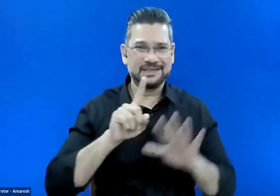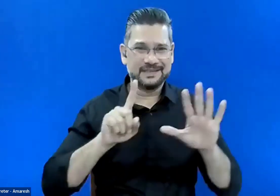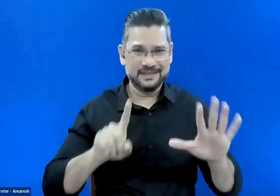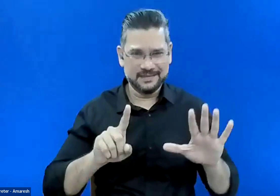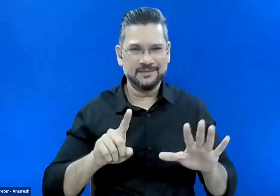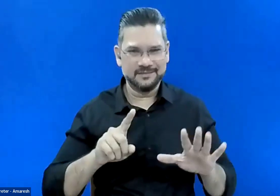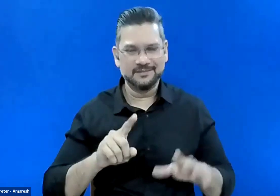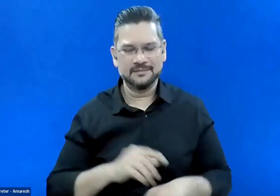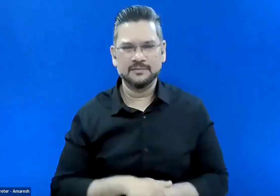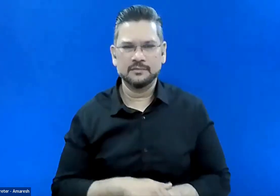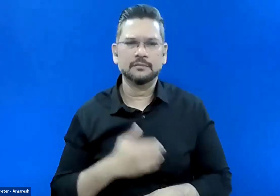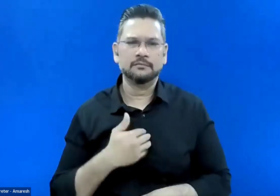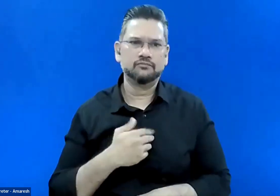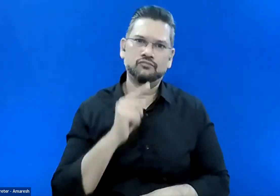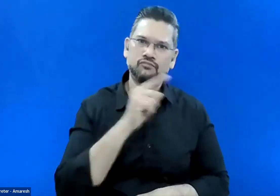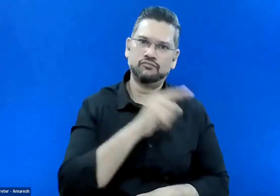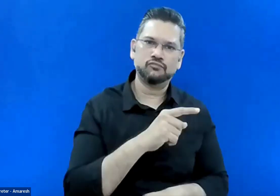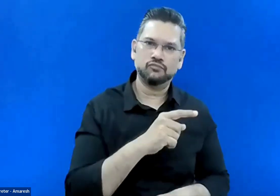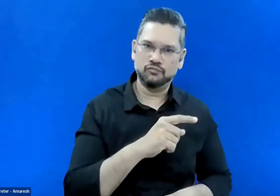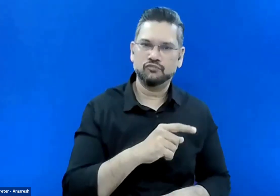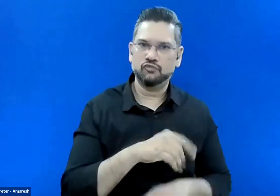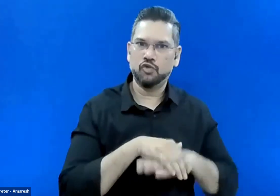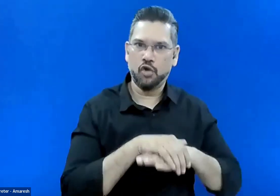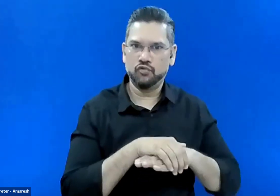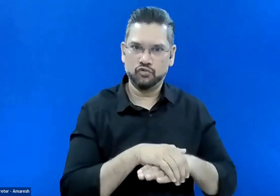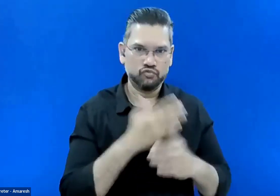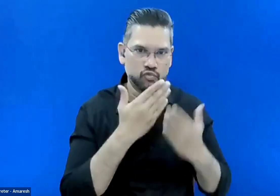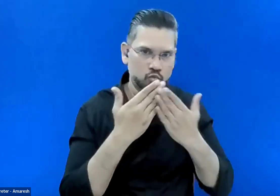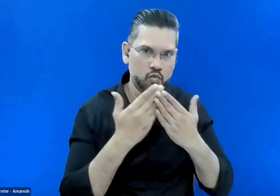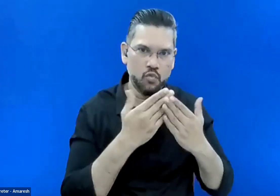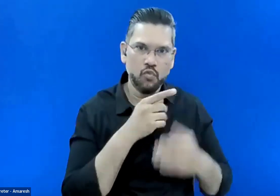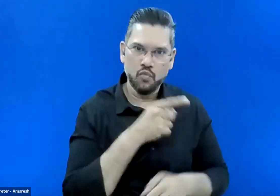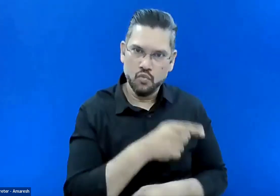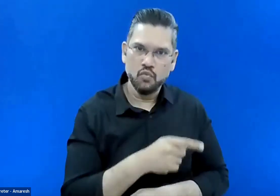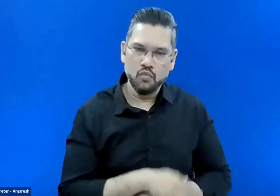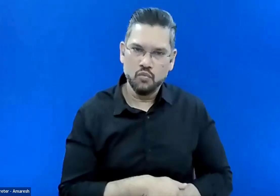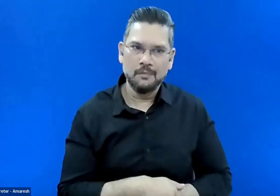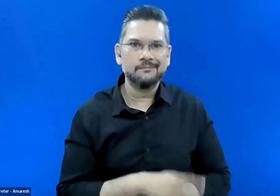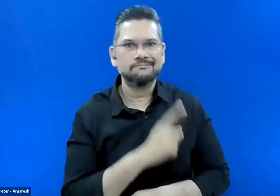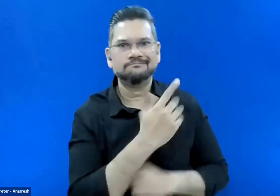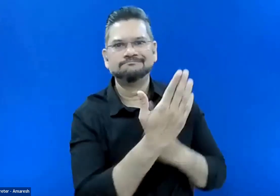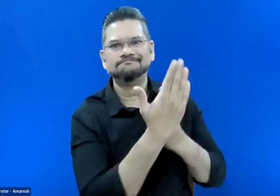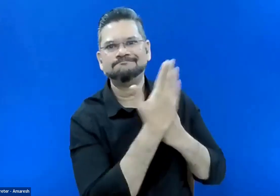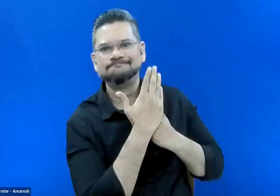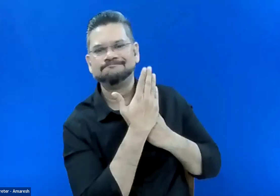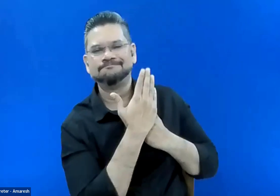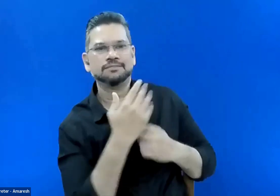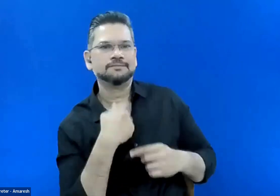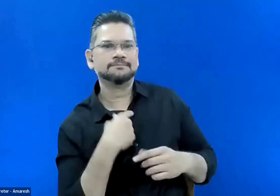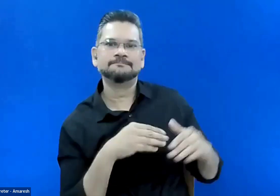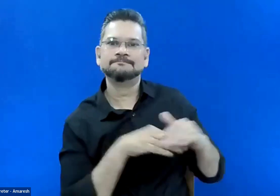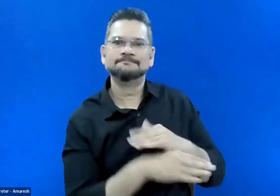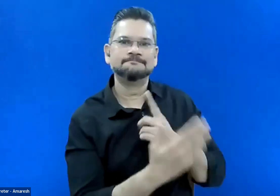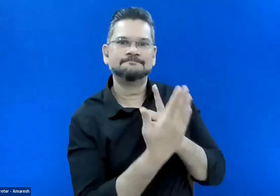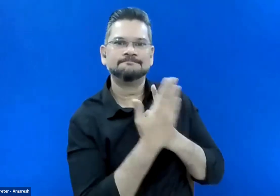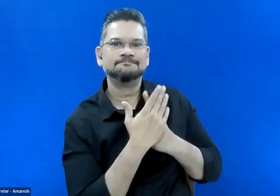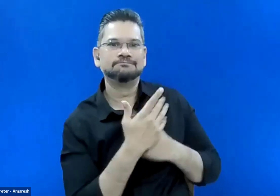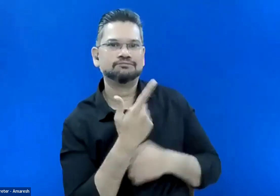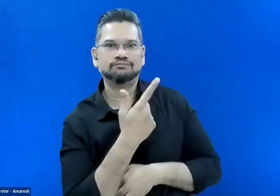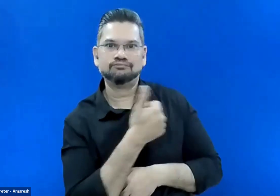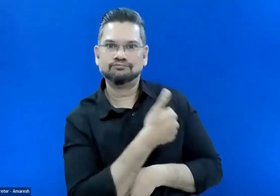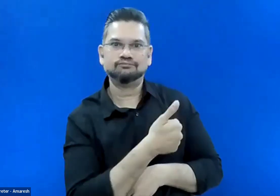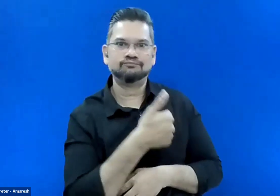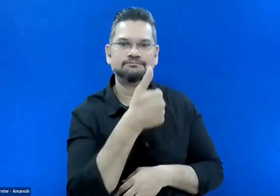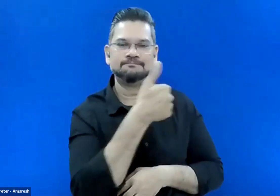reputed English medium school. School did barrier by stopping me read in that school. The principal cast